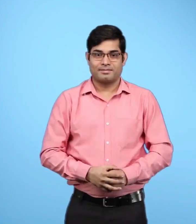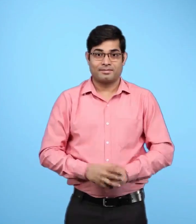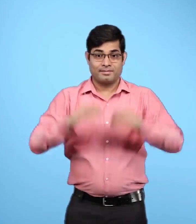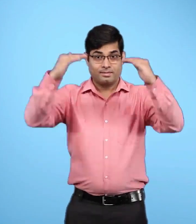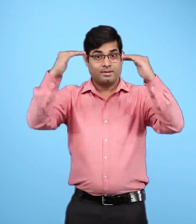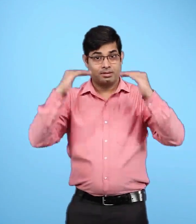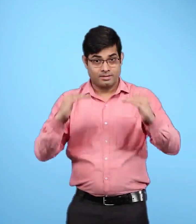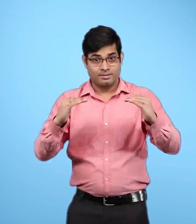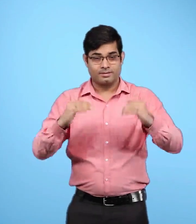Part 2.